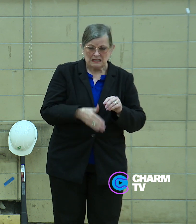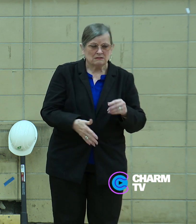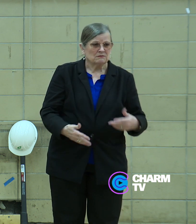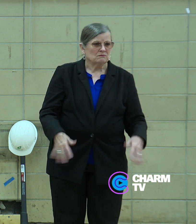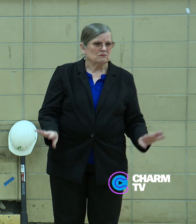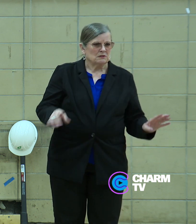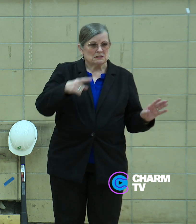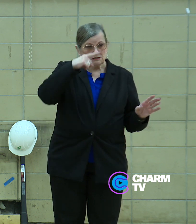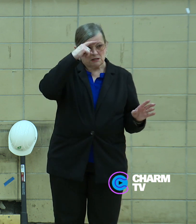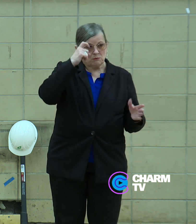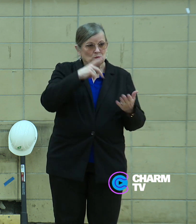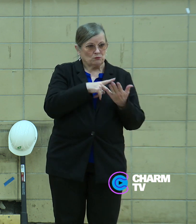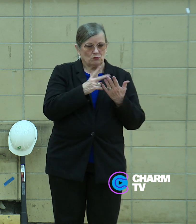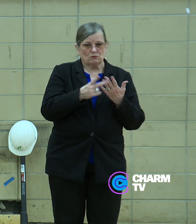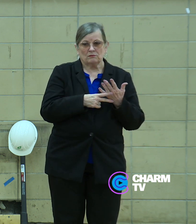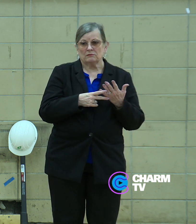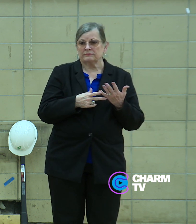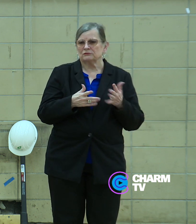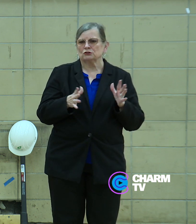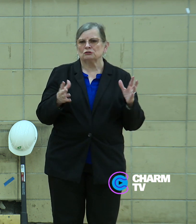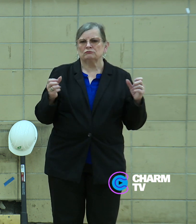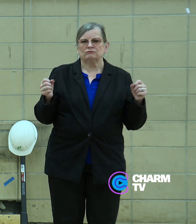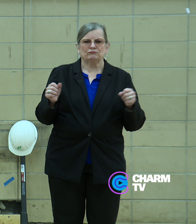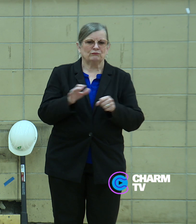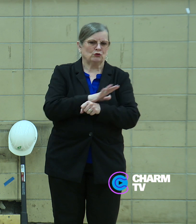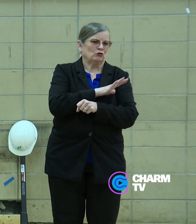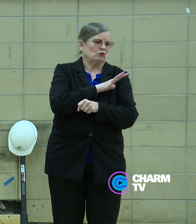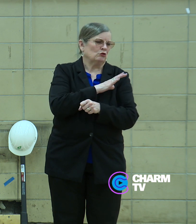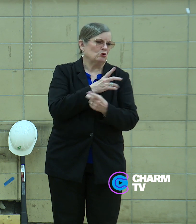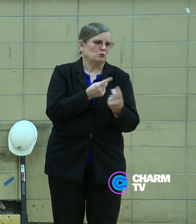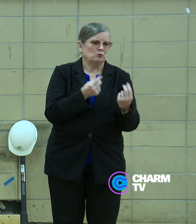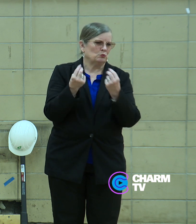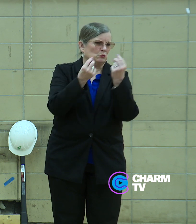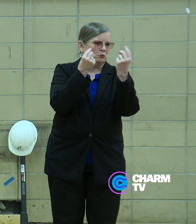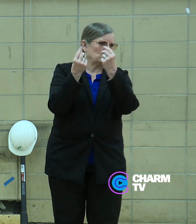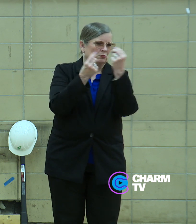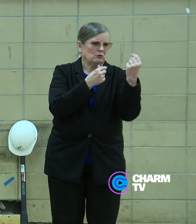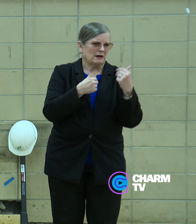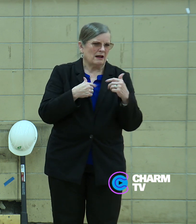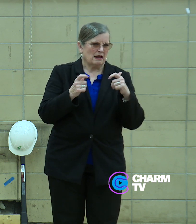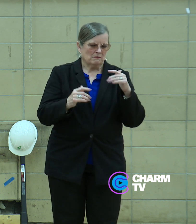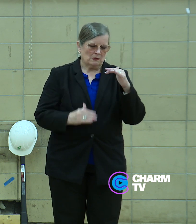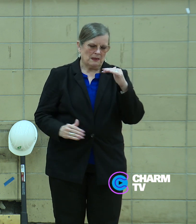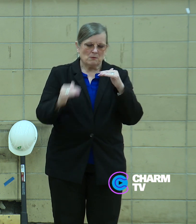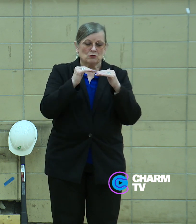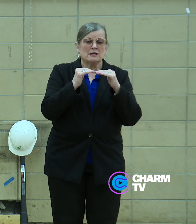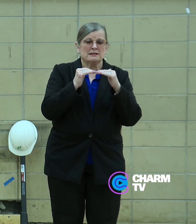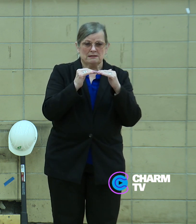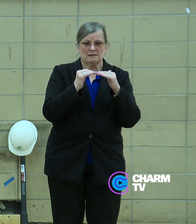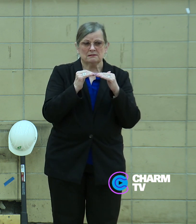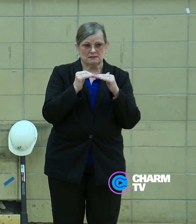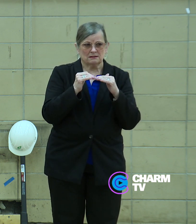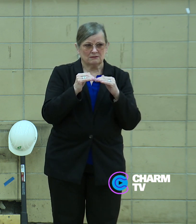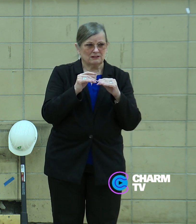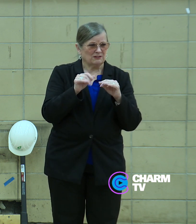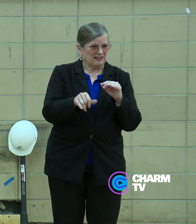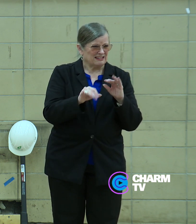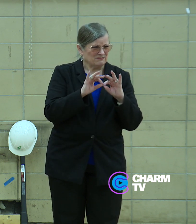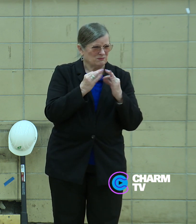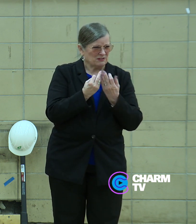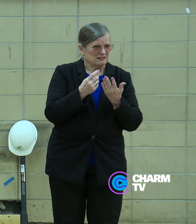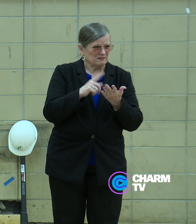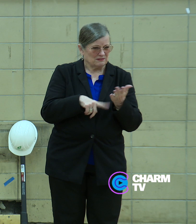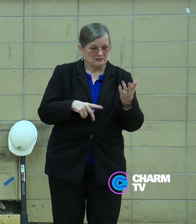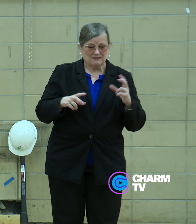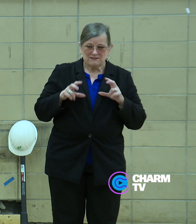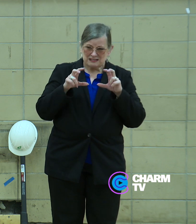need for is for us to make sure the facilities that we have are up to standard for our young people and our families. And that's what this investment is